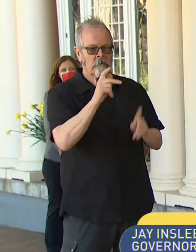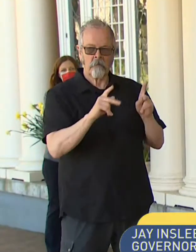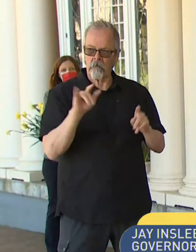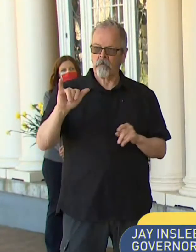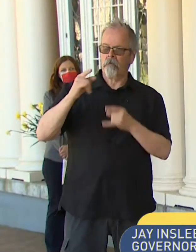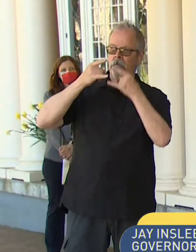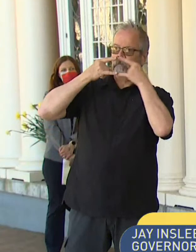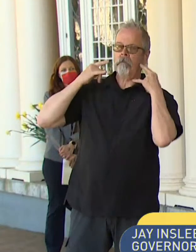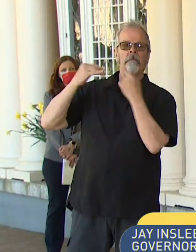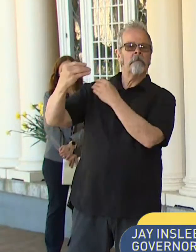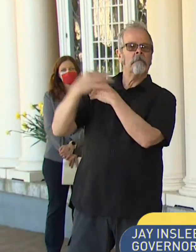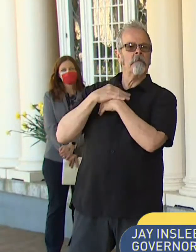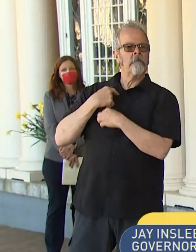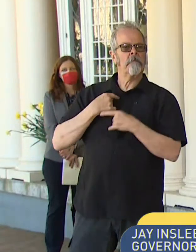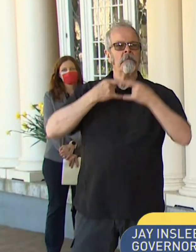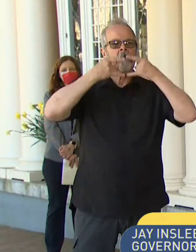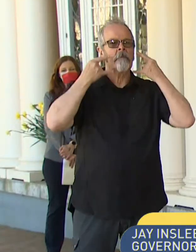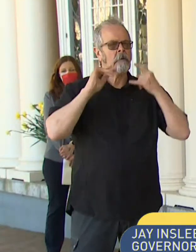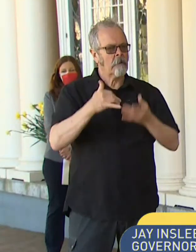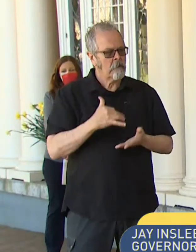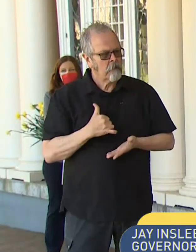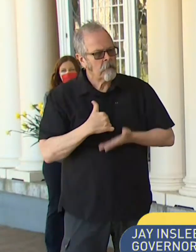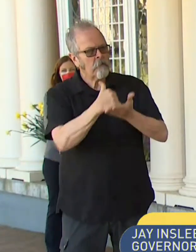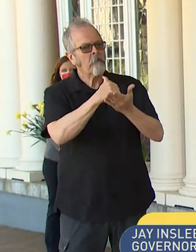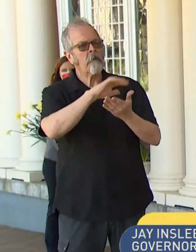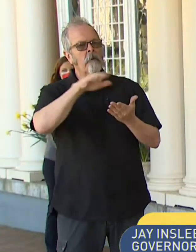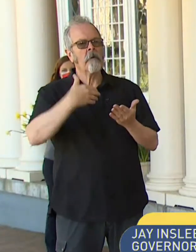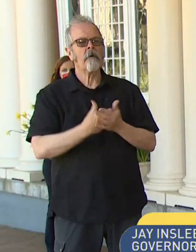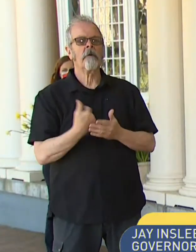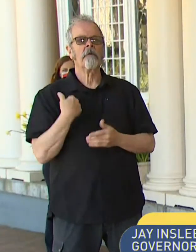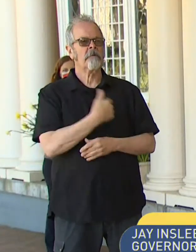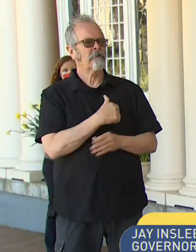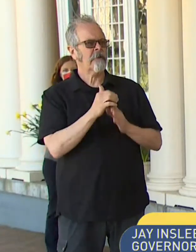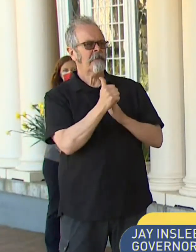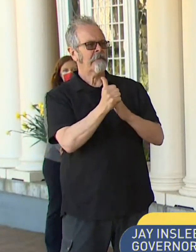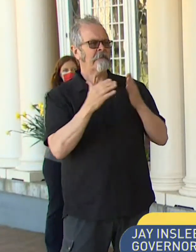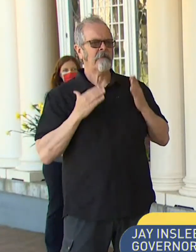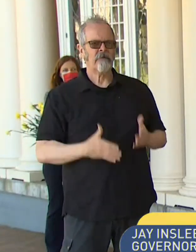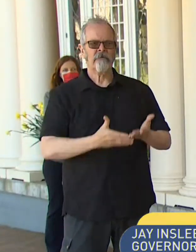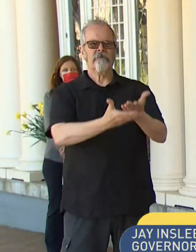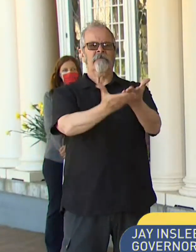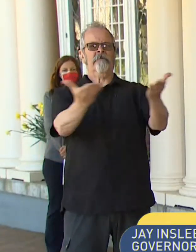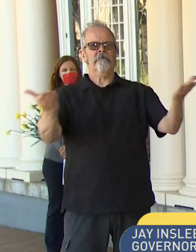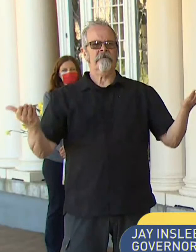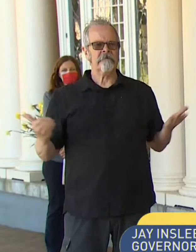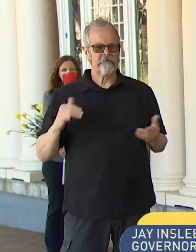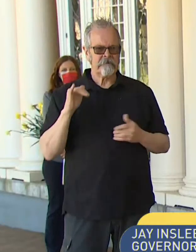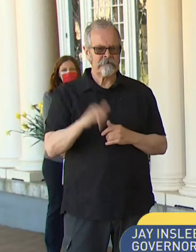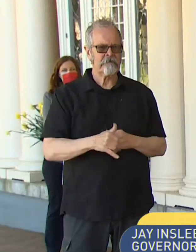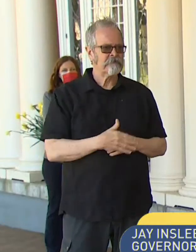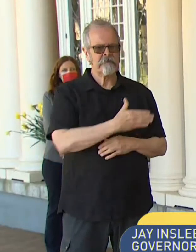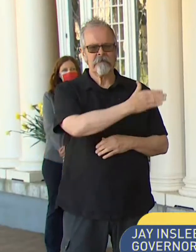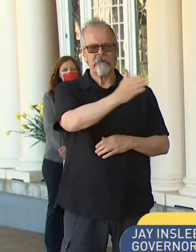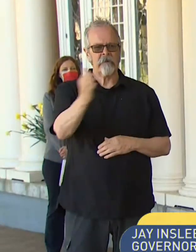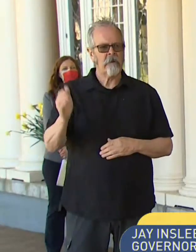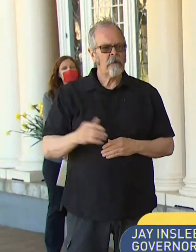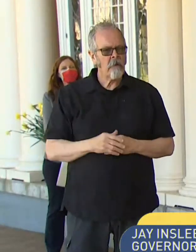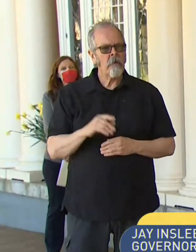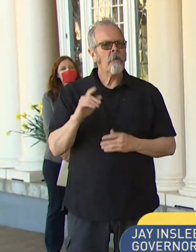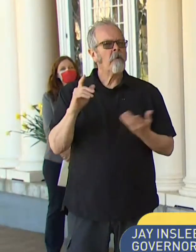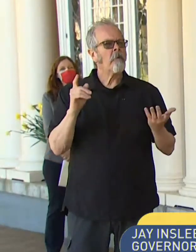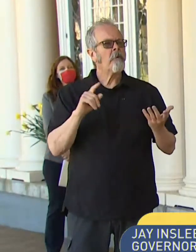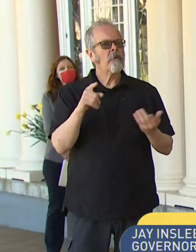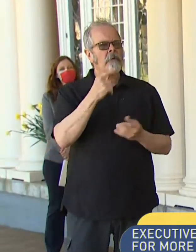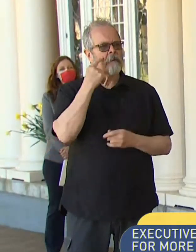and that's helpful. So all of us can be a leader right now in this continued effort. Why don't we just kind of go around the horn here? Where do you think, help us peer